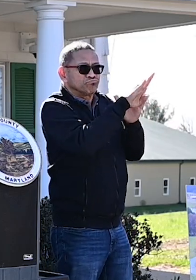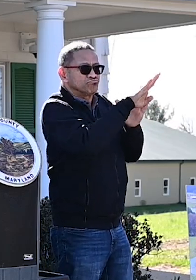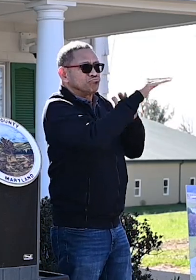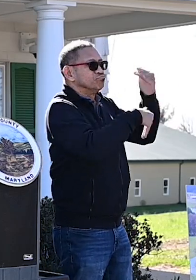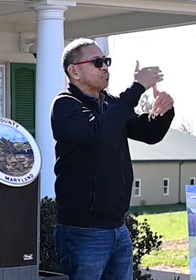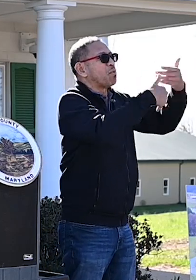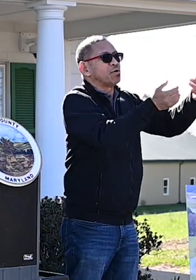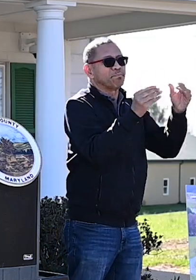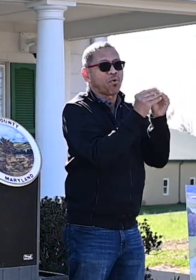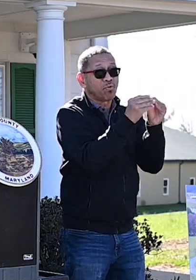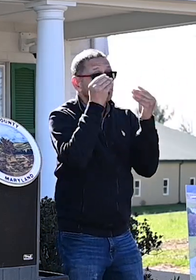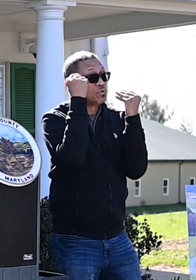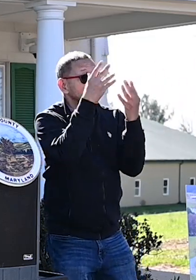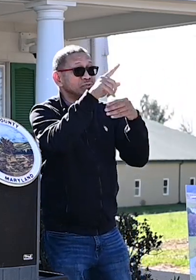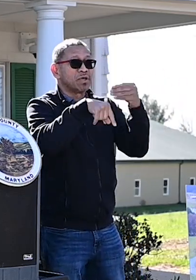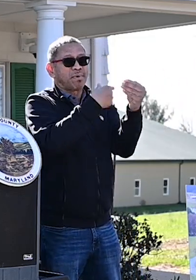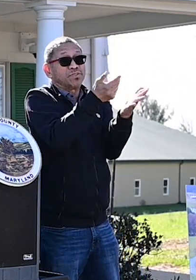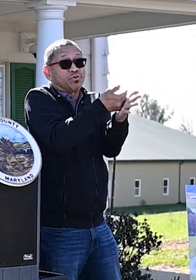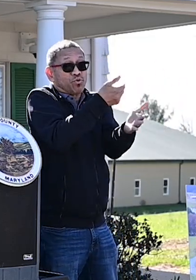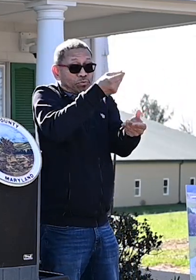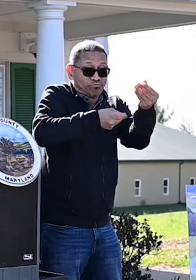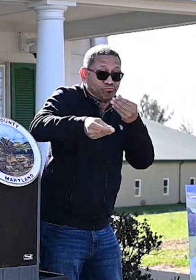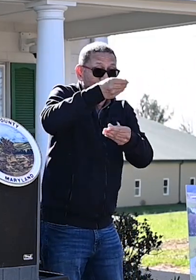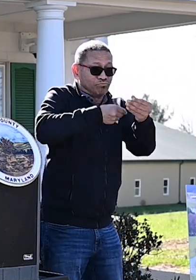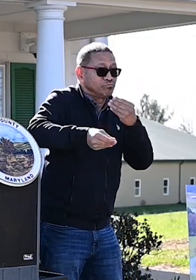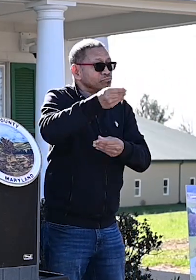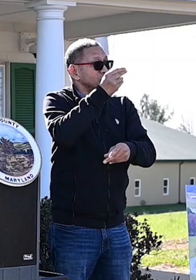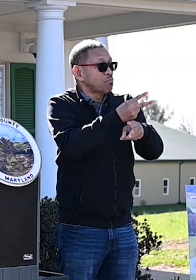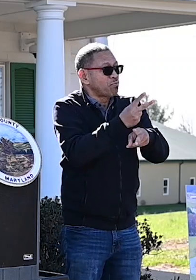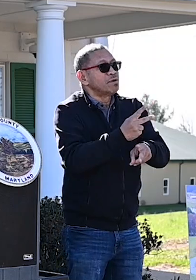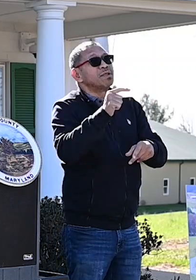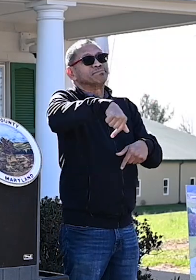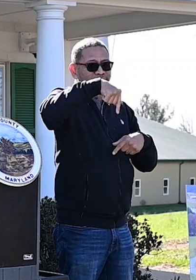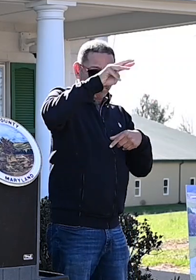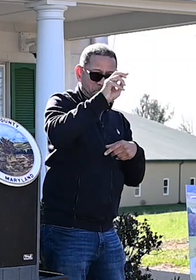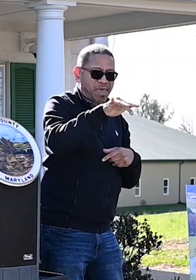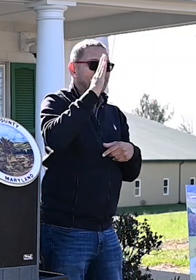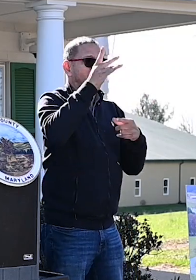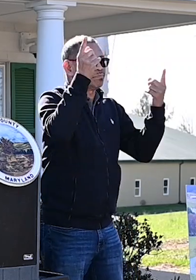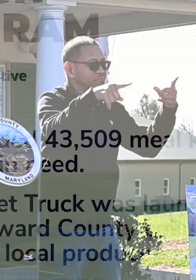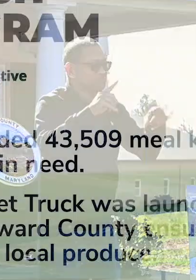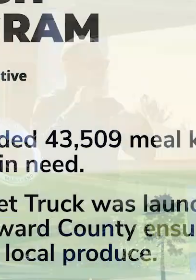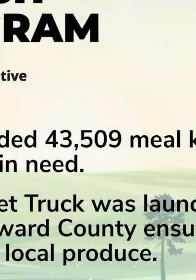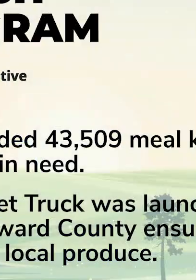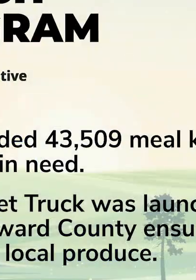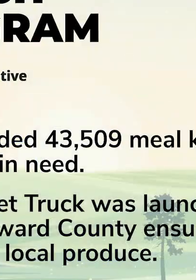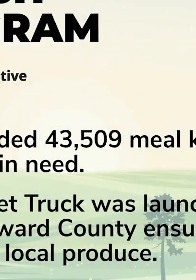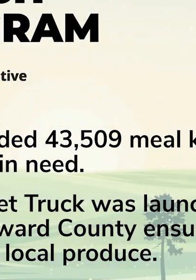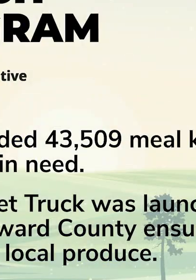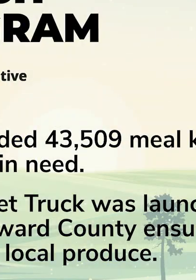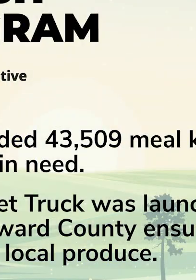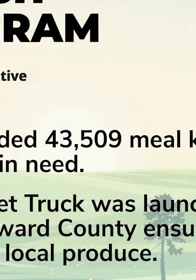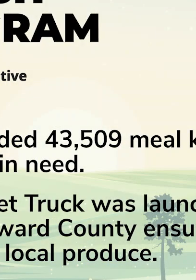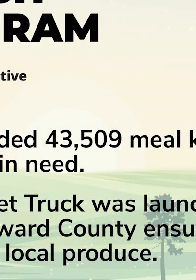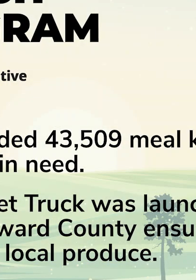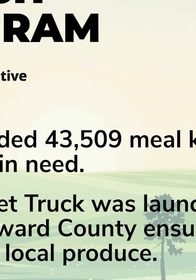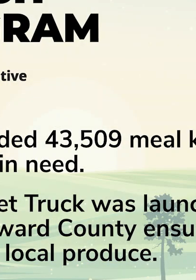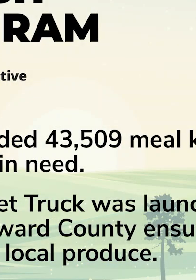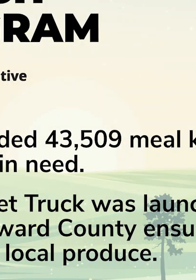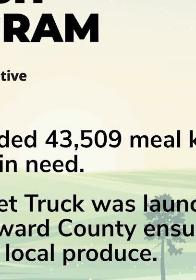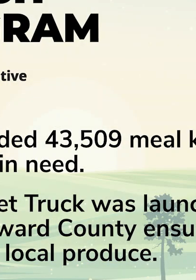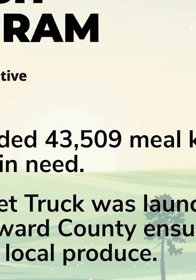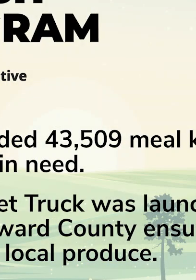for more details about the new revolving loan program coming this May. Now, since